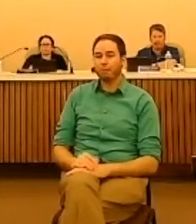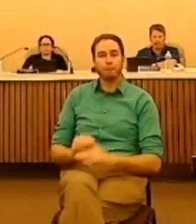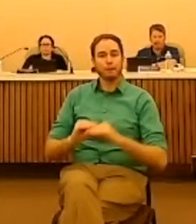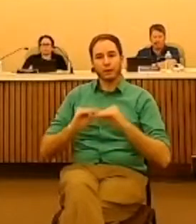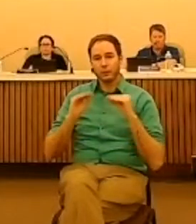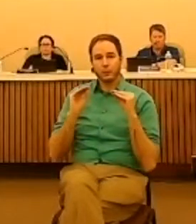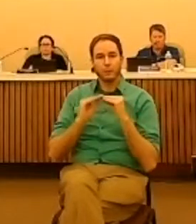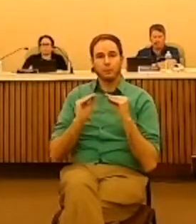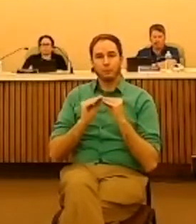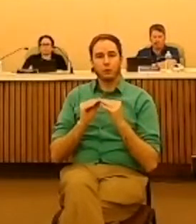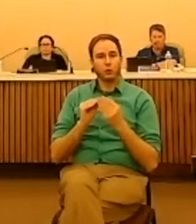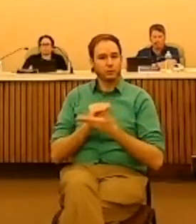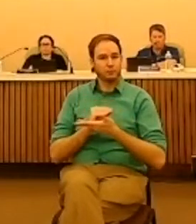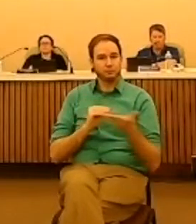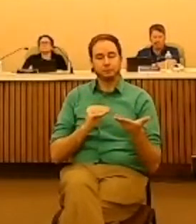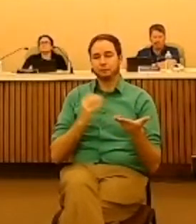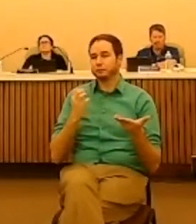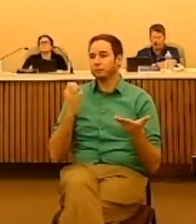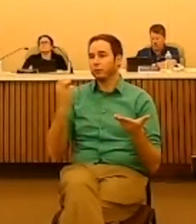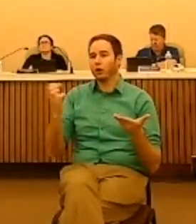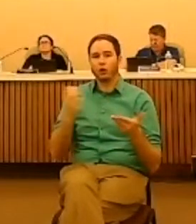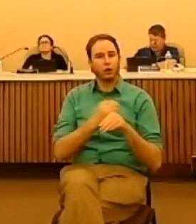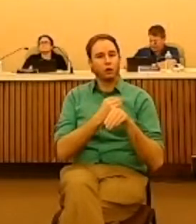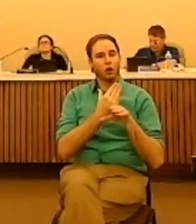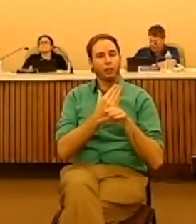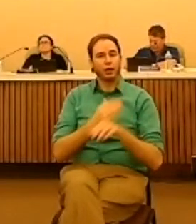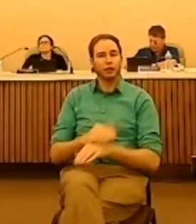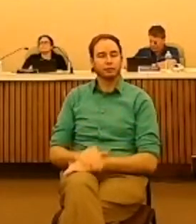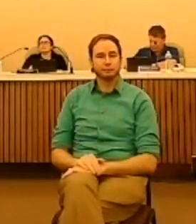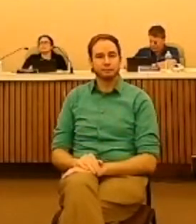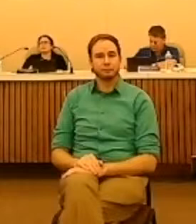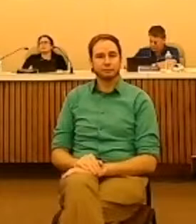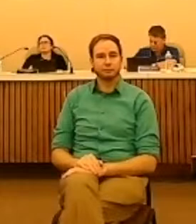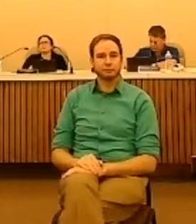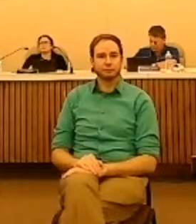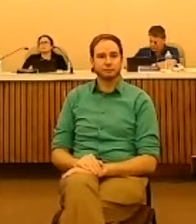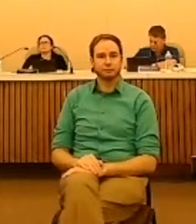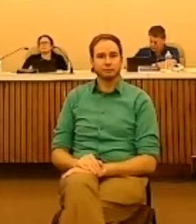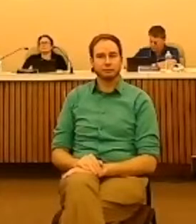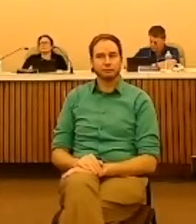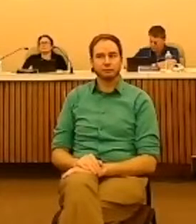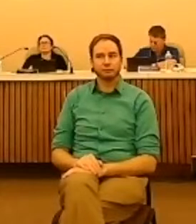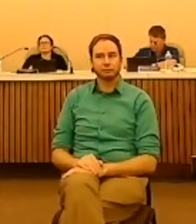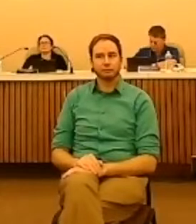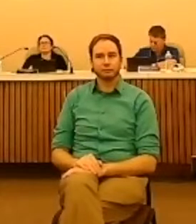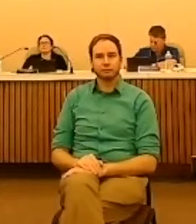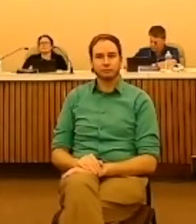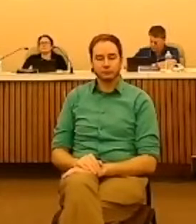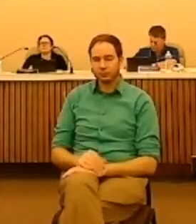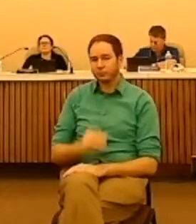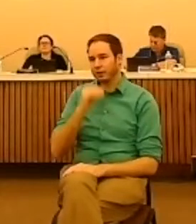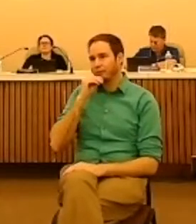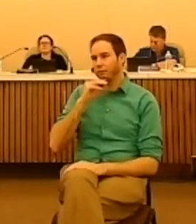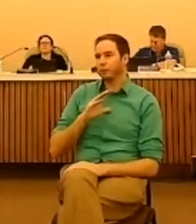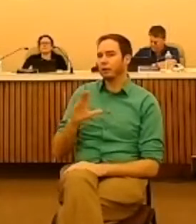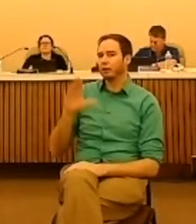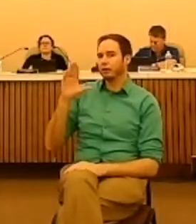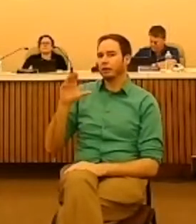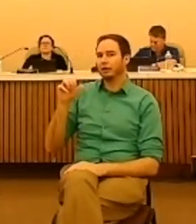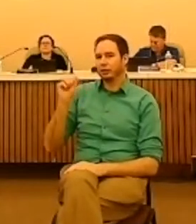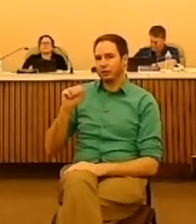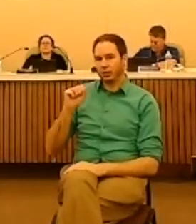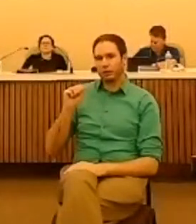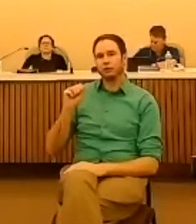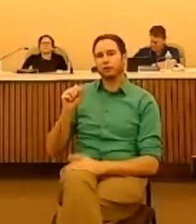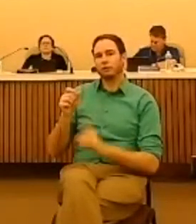Anybody in room? Anybody online? Yes, I have a question